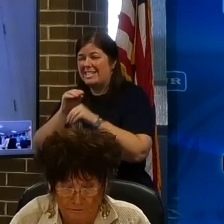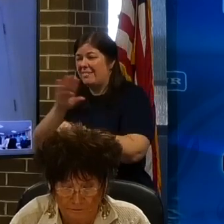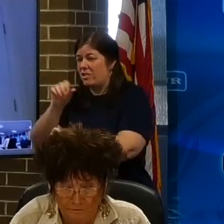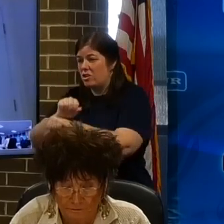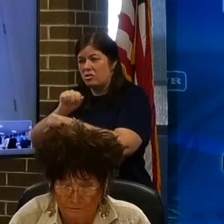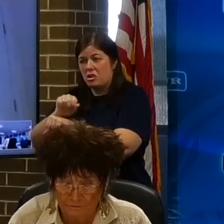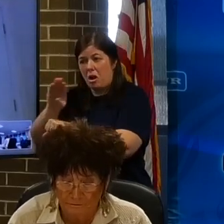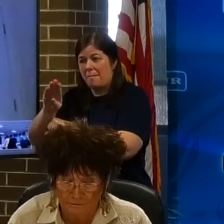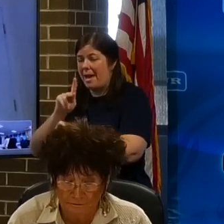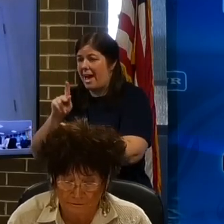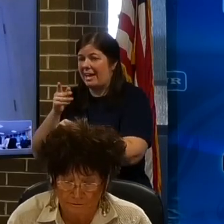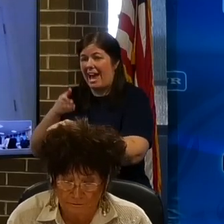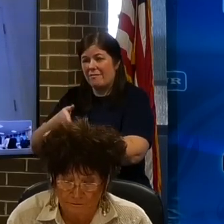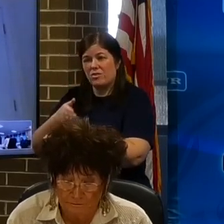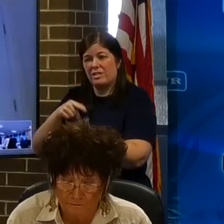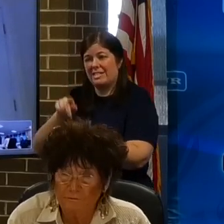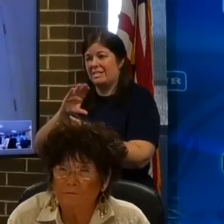back?